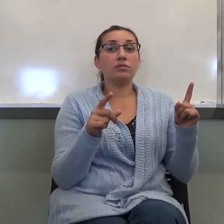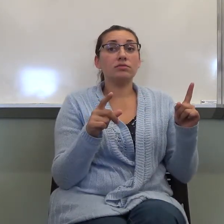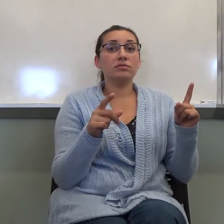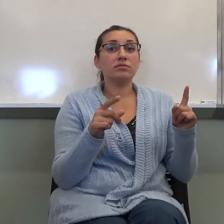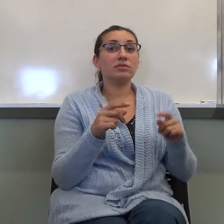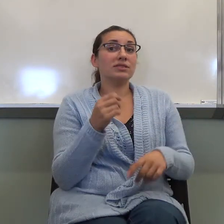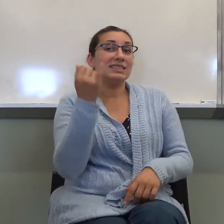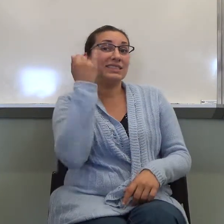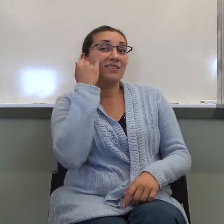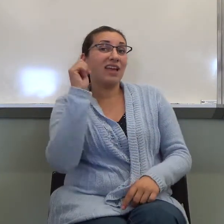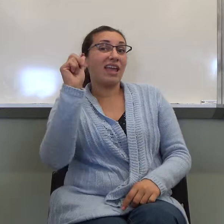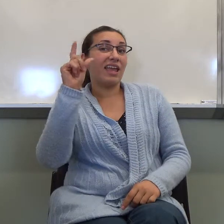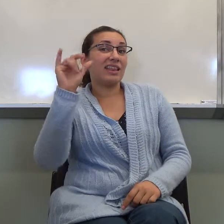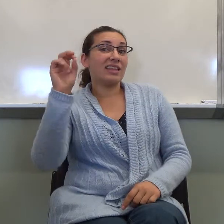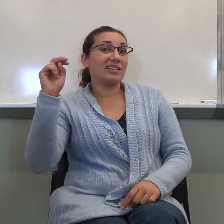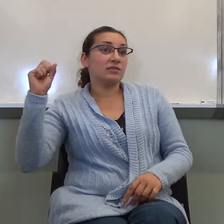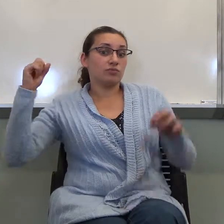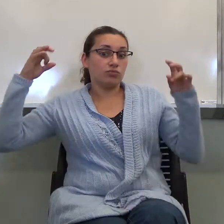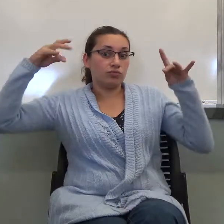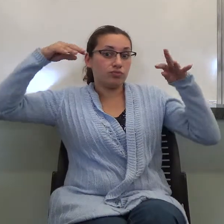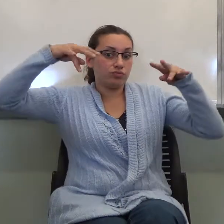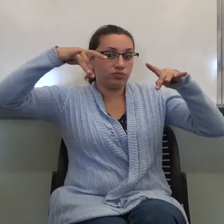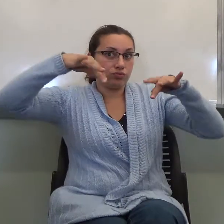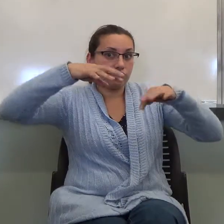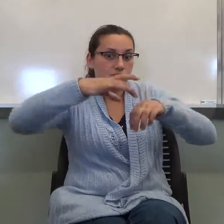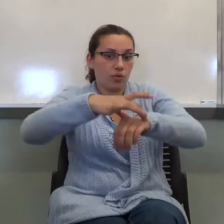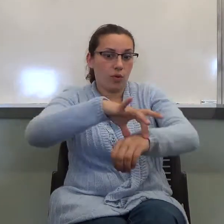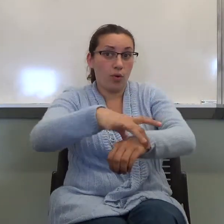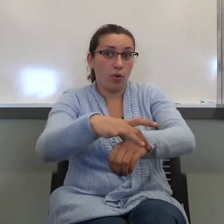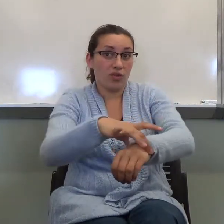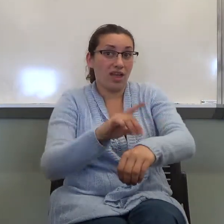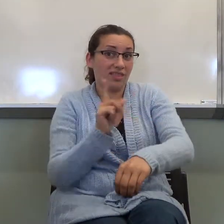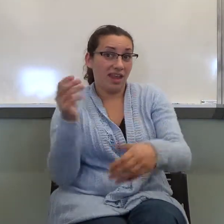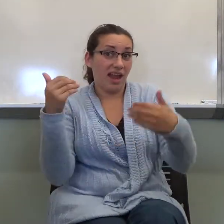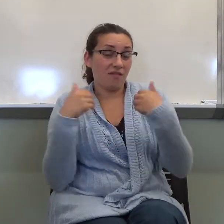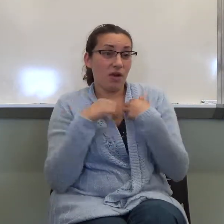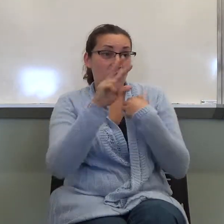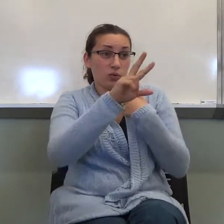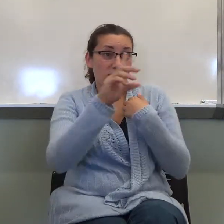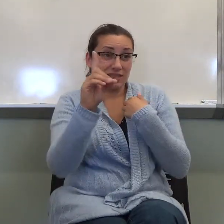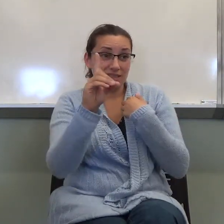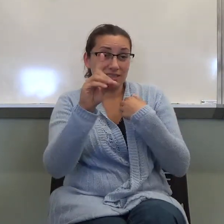planet, and they had three-dimensional tables, guess who's going to win?